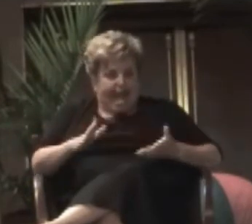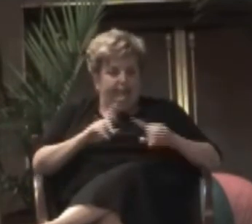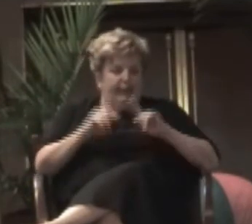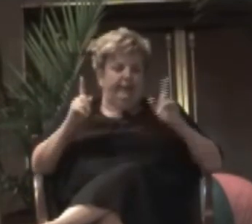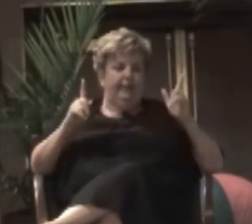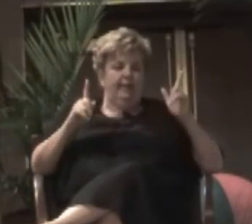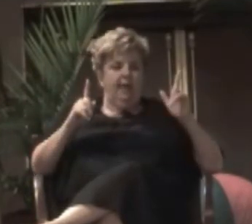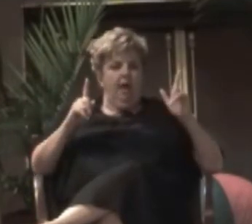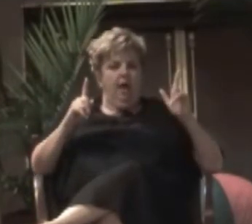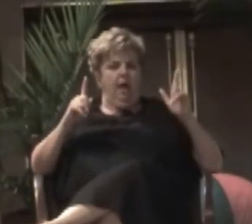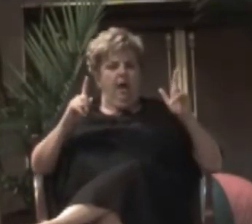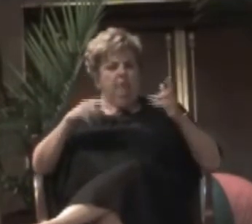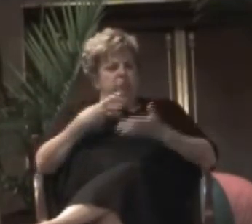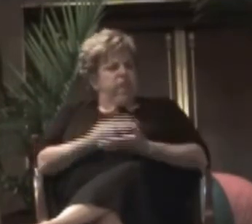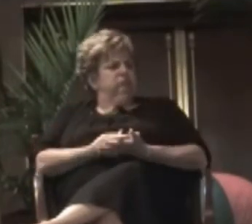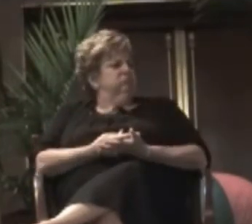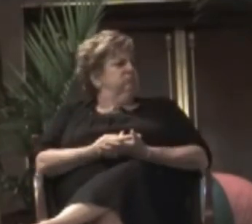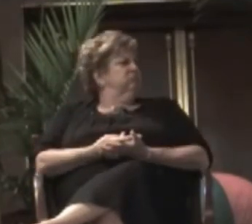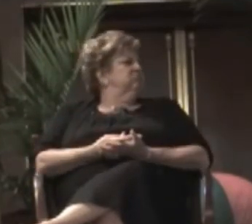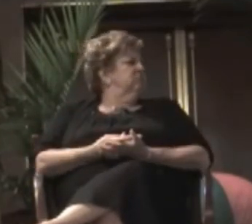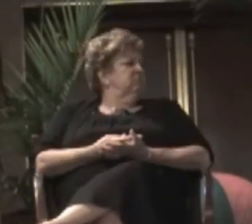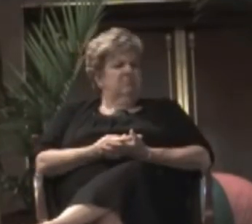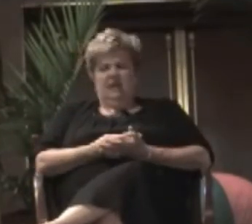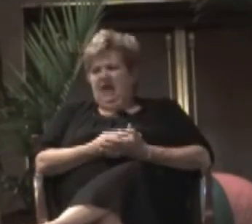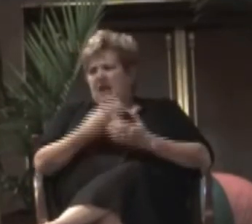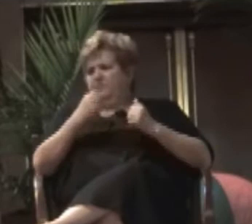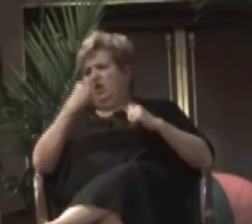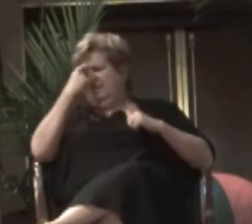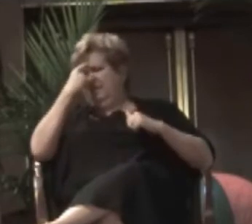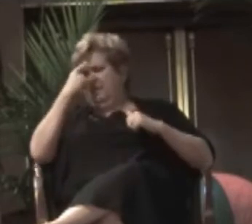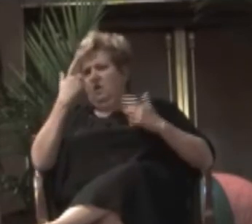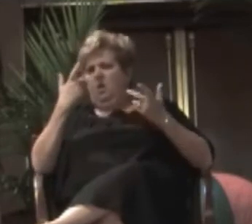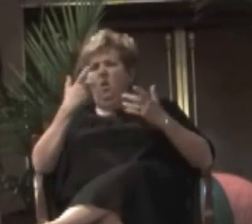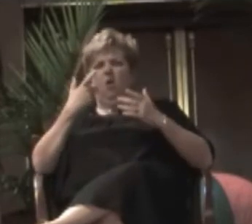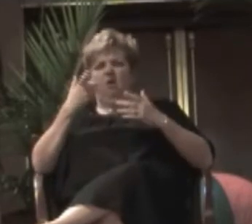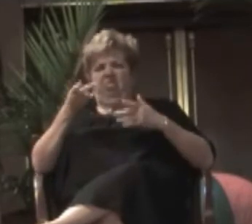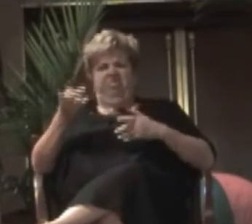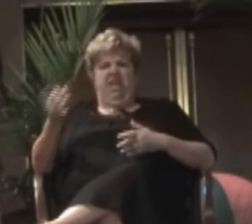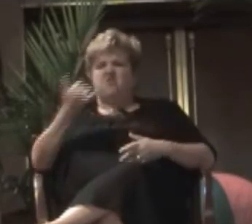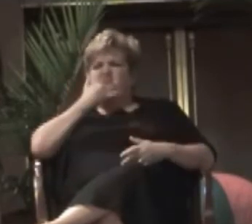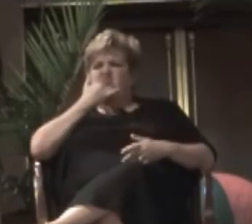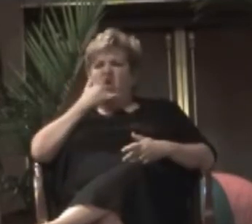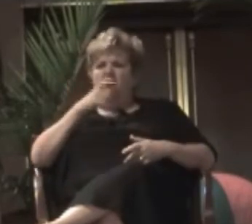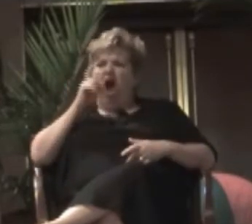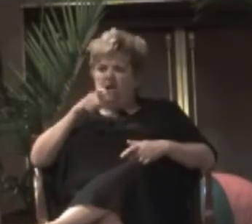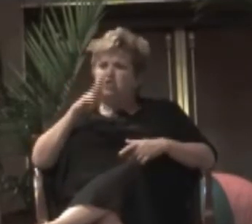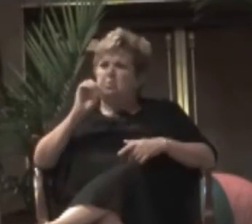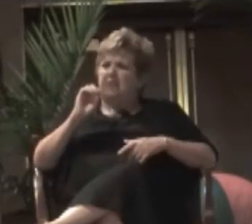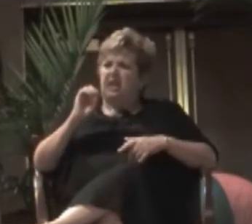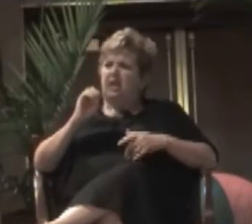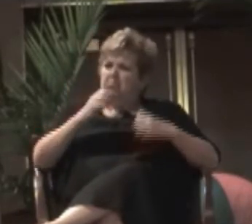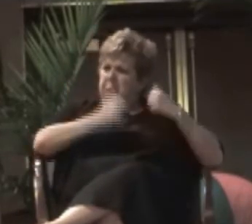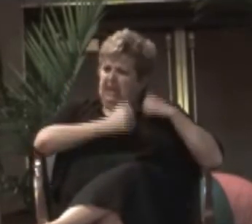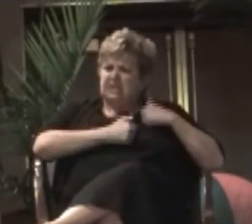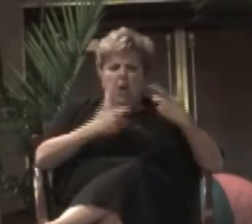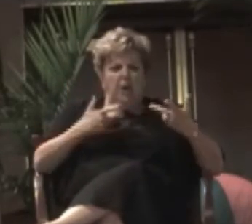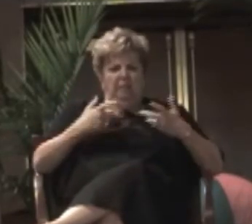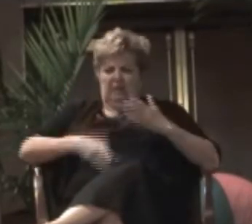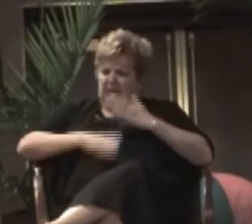wrong about thinking I'm not fit for military service. So, don't you know I was a beautiful sight when the military police came